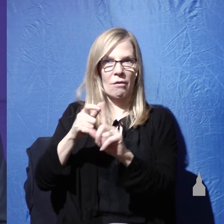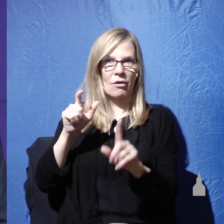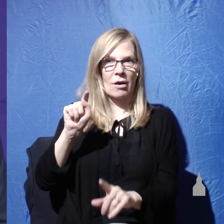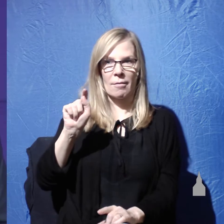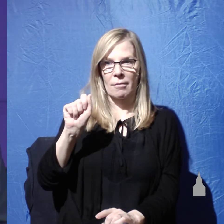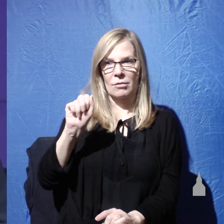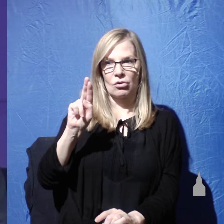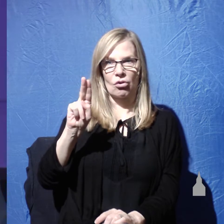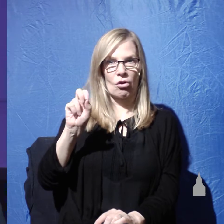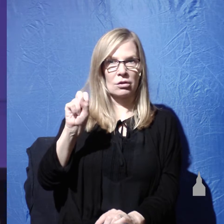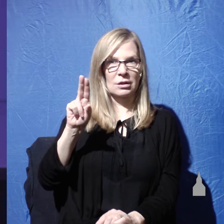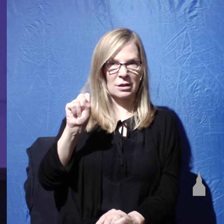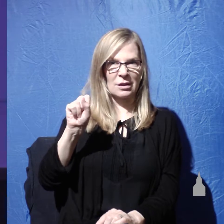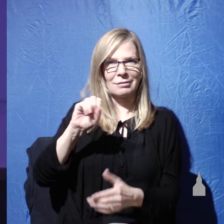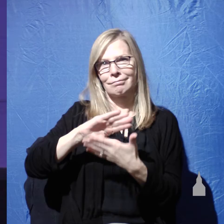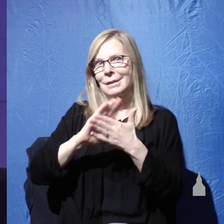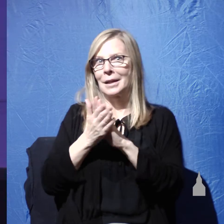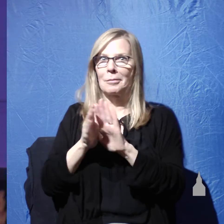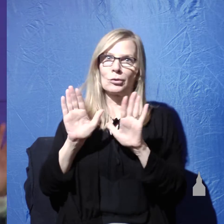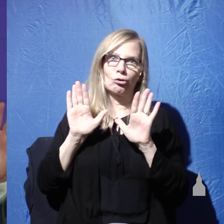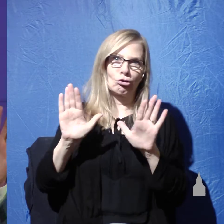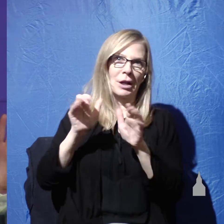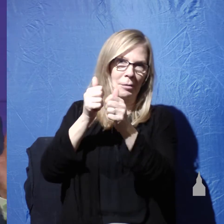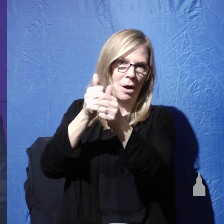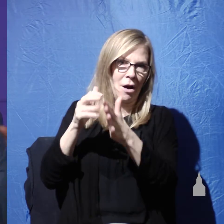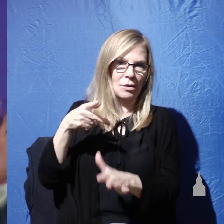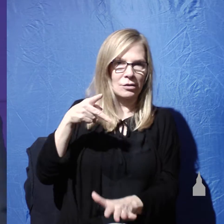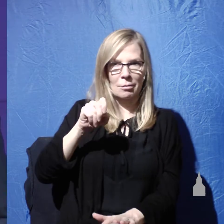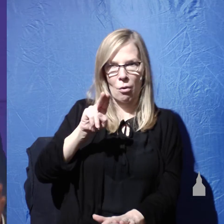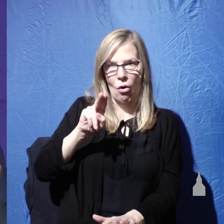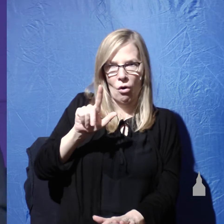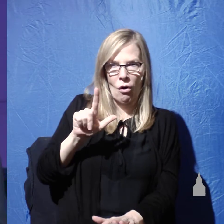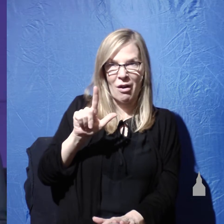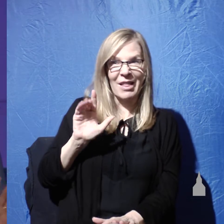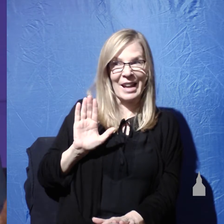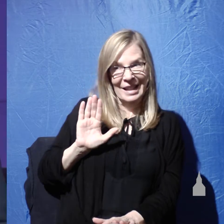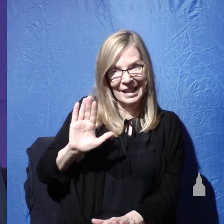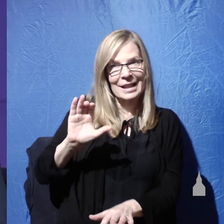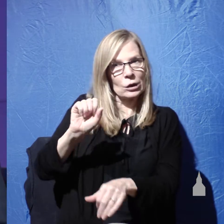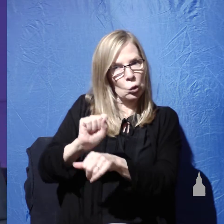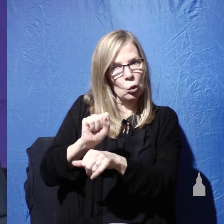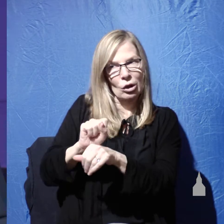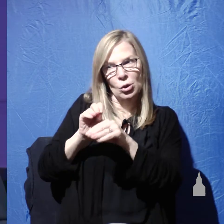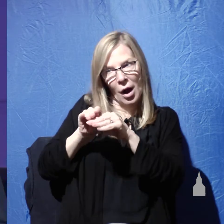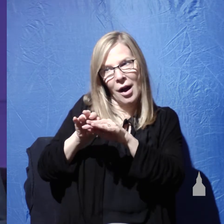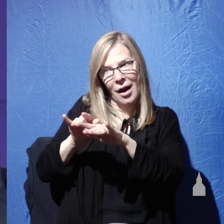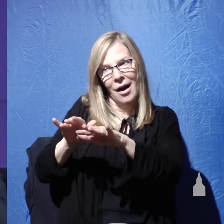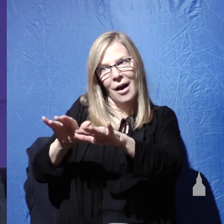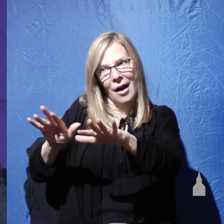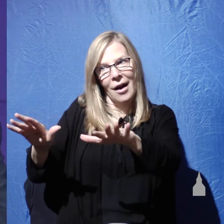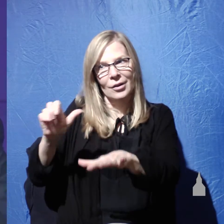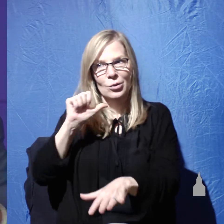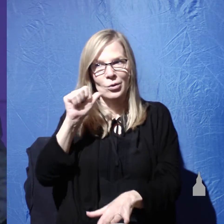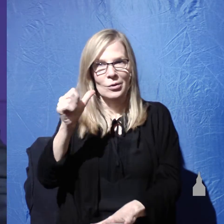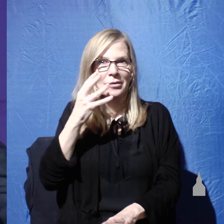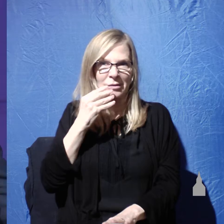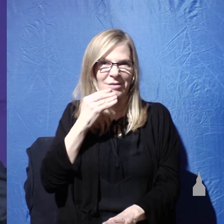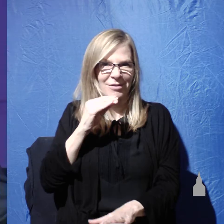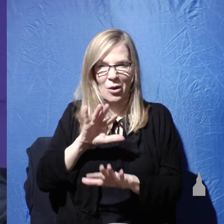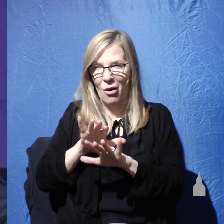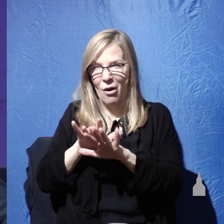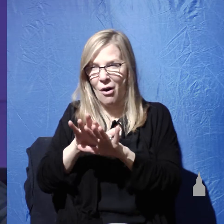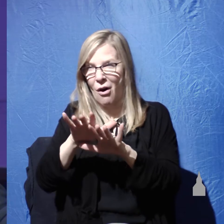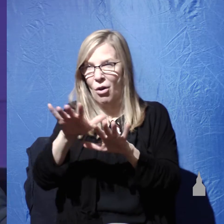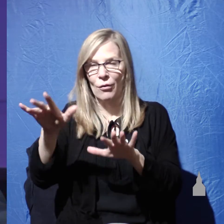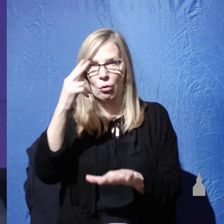great apostle Paul, and the inroads that he made in spreading the gospel to the Gentiles throughout the